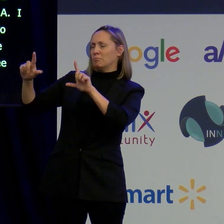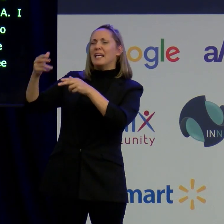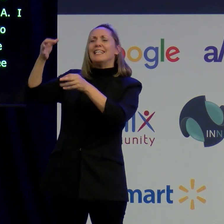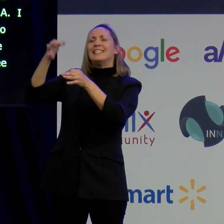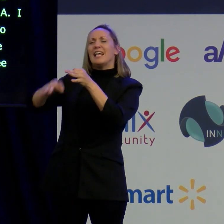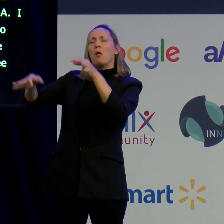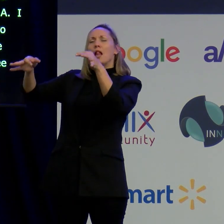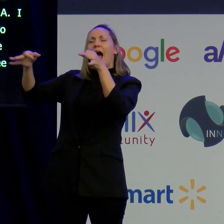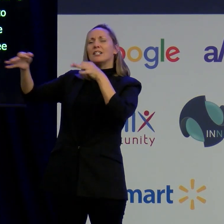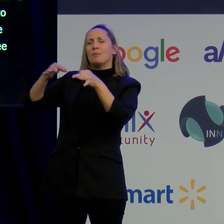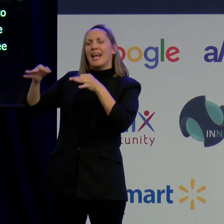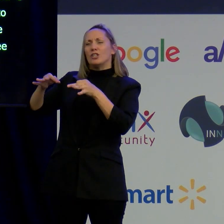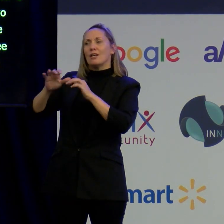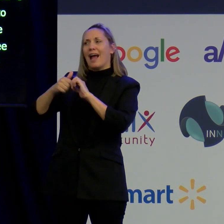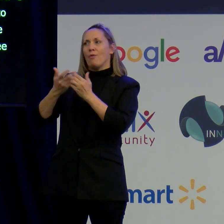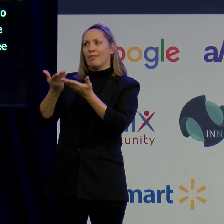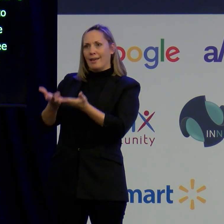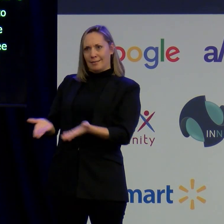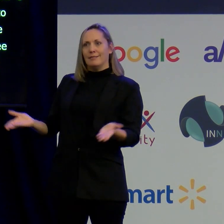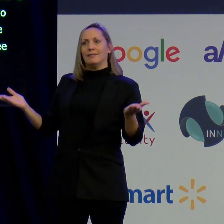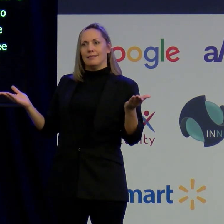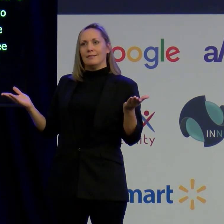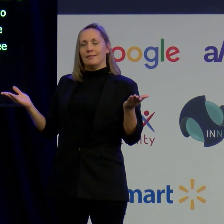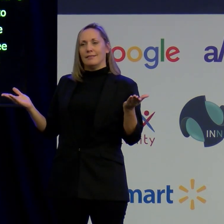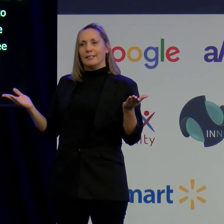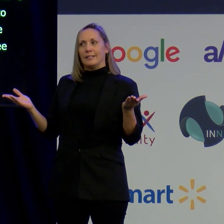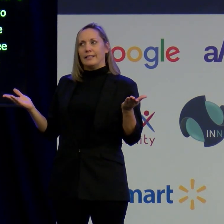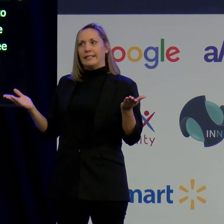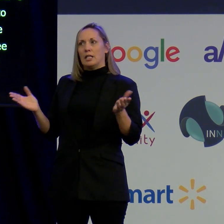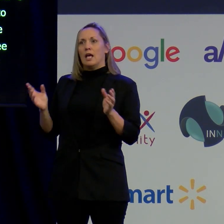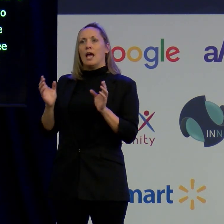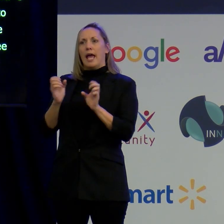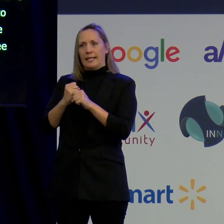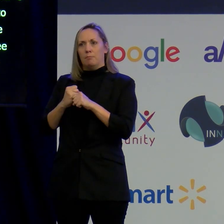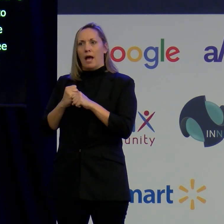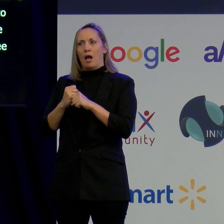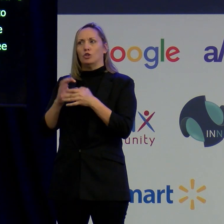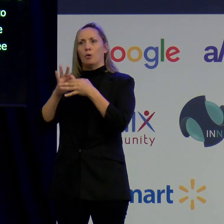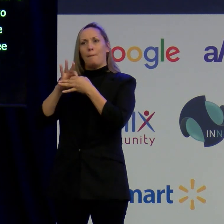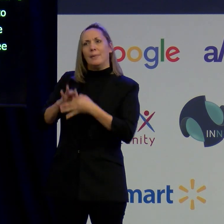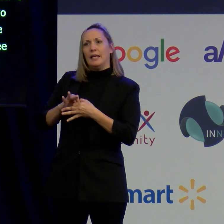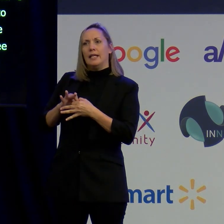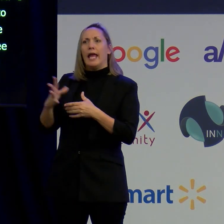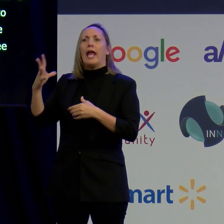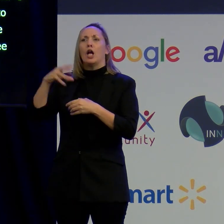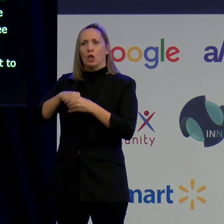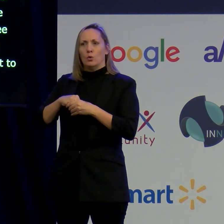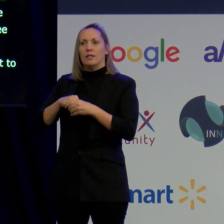how this space is built to be inclusive by design.